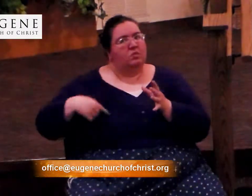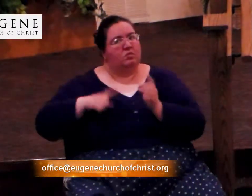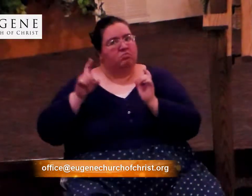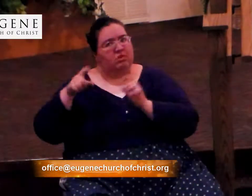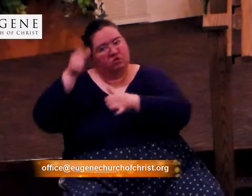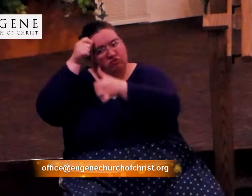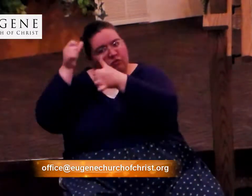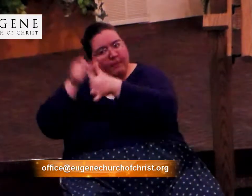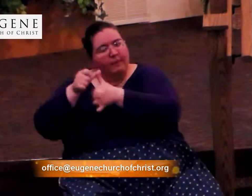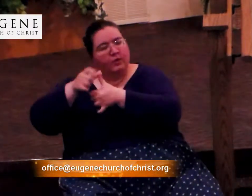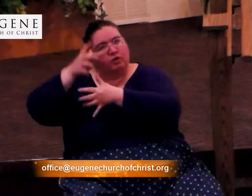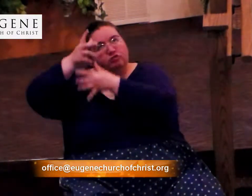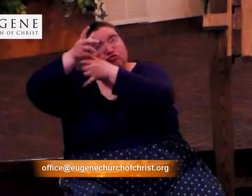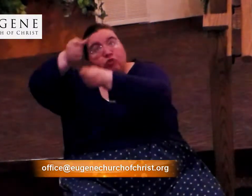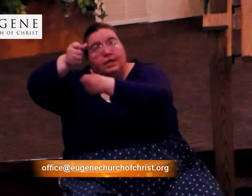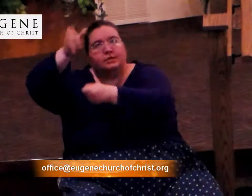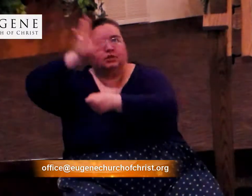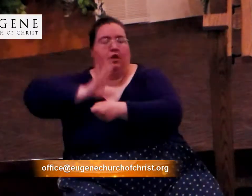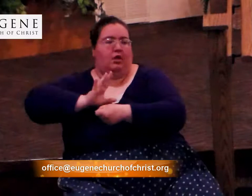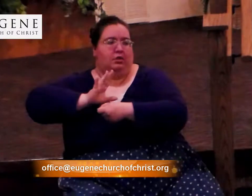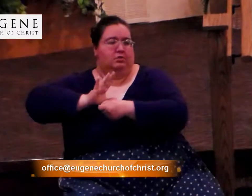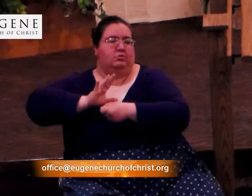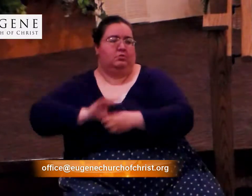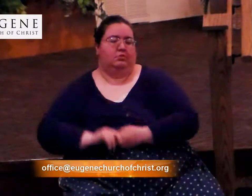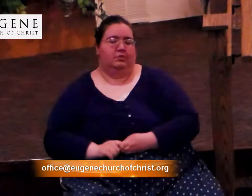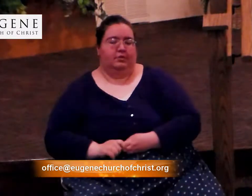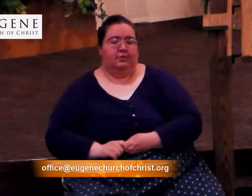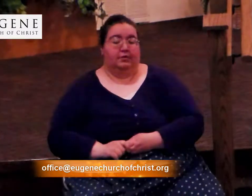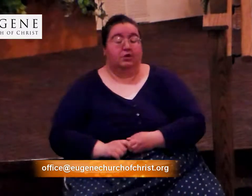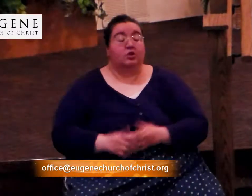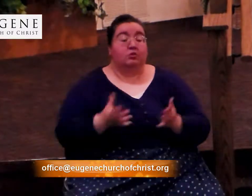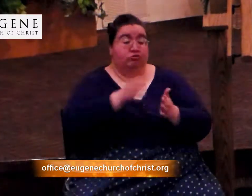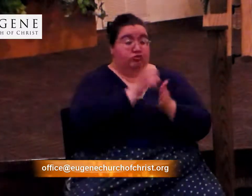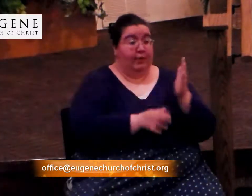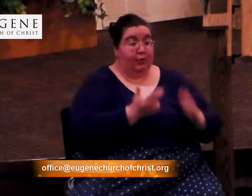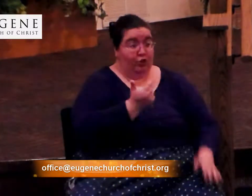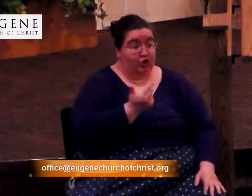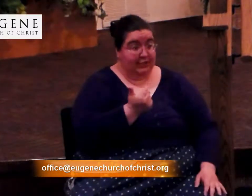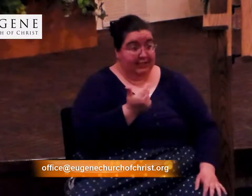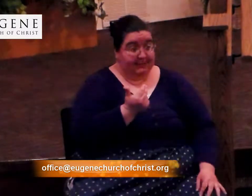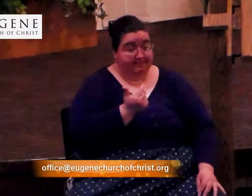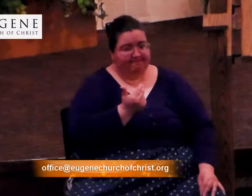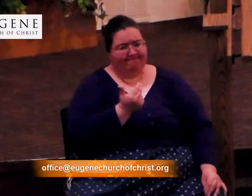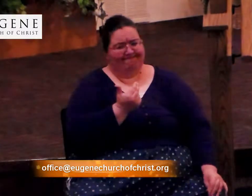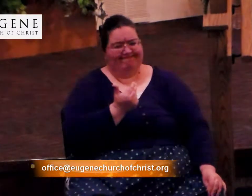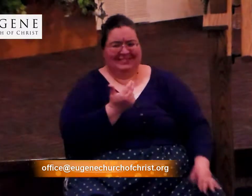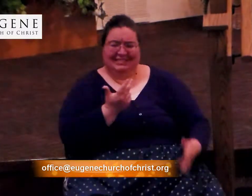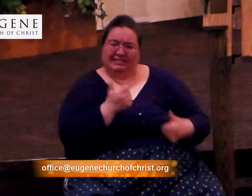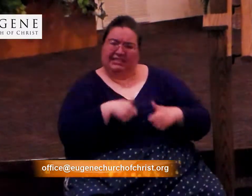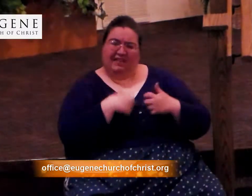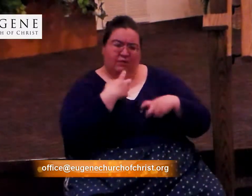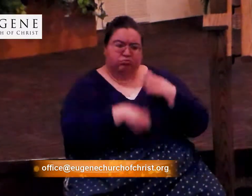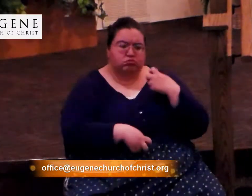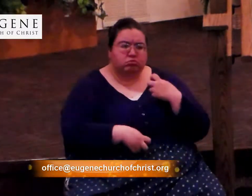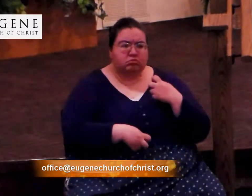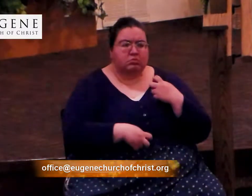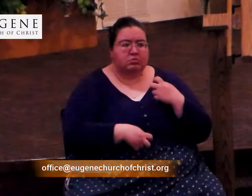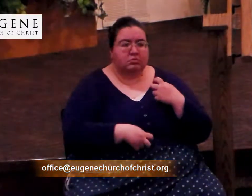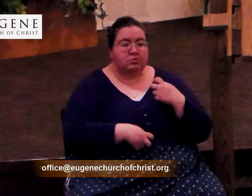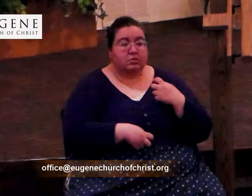in chapter 13, we find that things get difficult. Abram brought family along, and bringing family